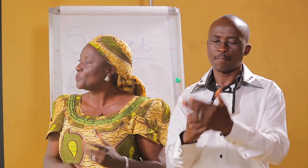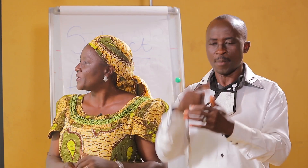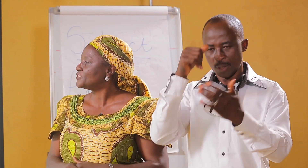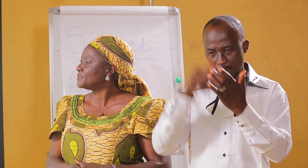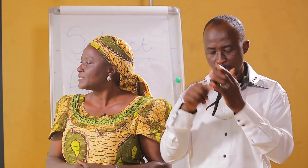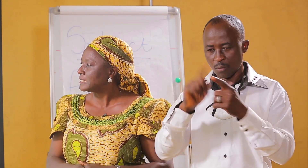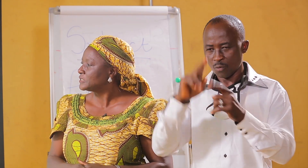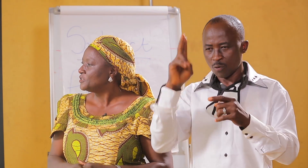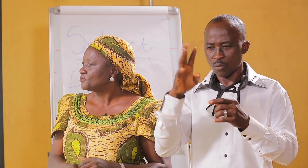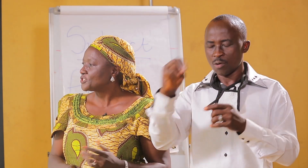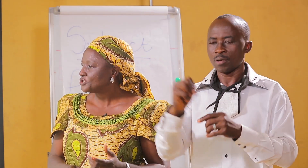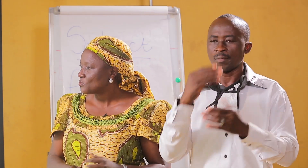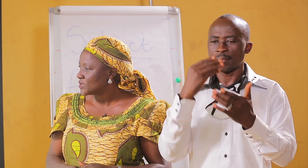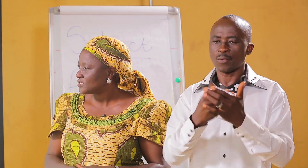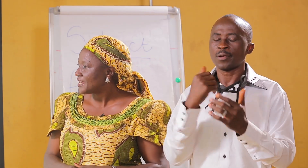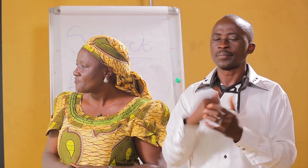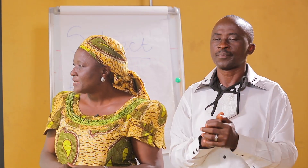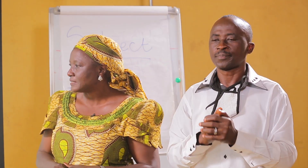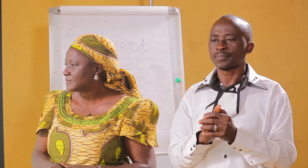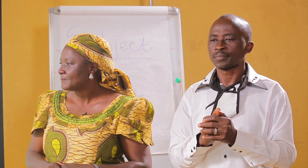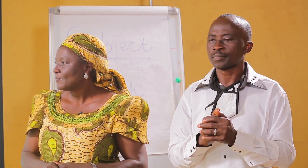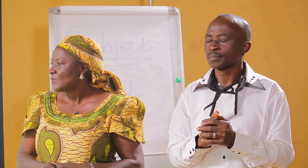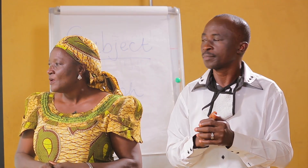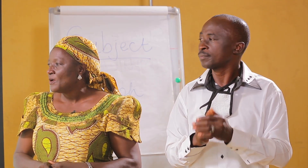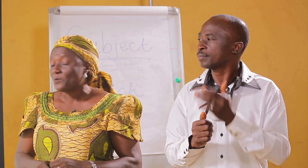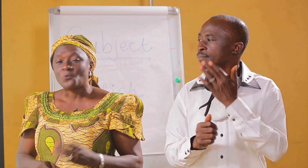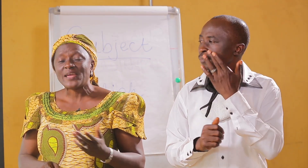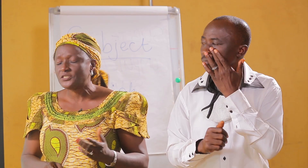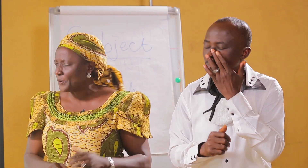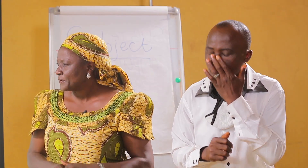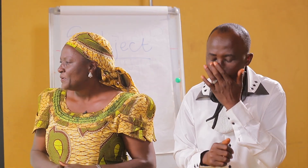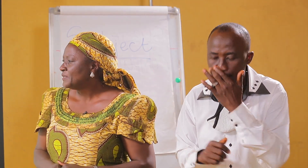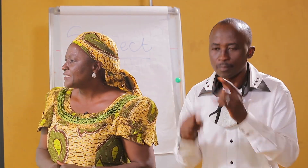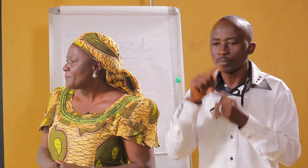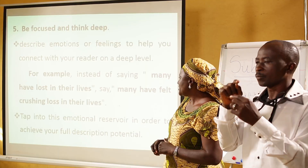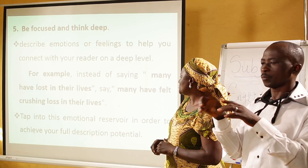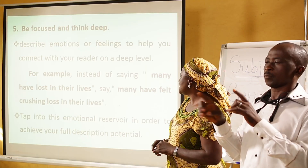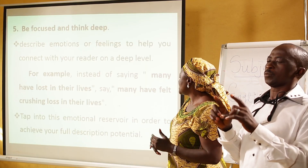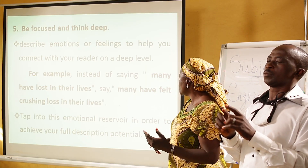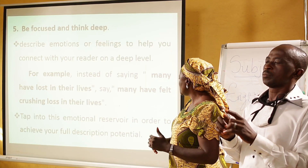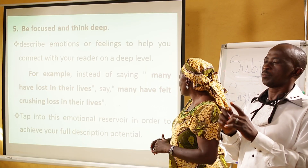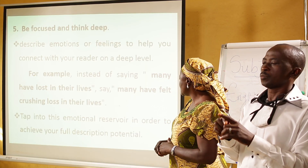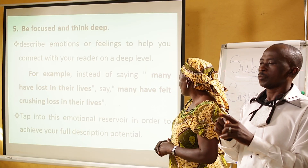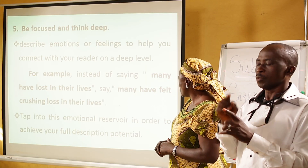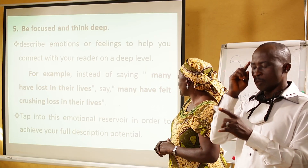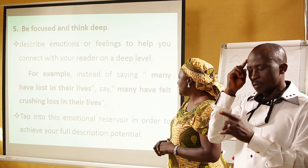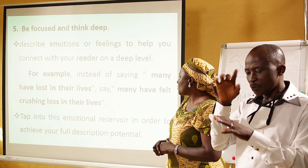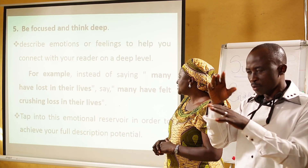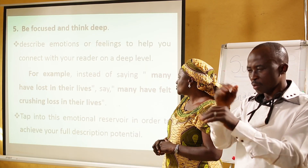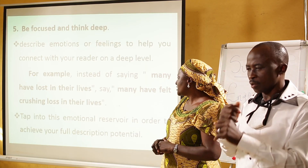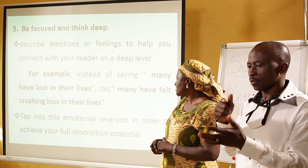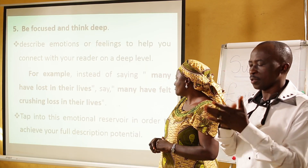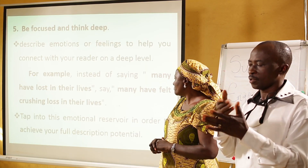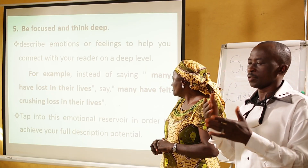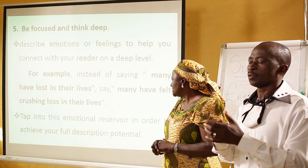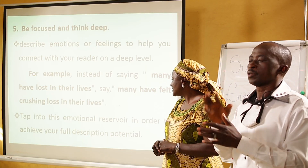use your collocations and transition words and phrases. When done, tap into this emotional reservoir in order